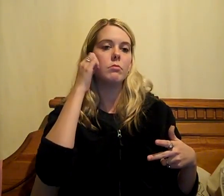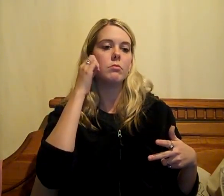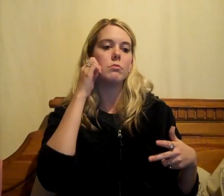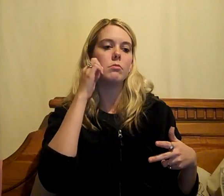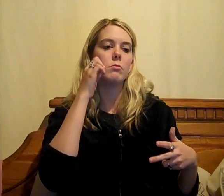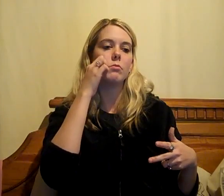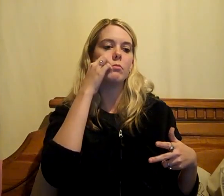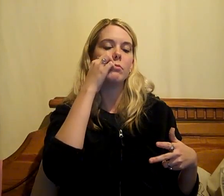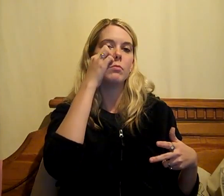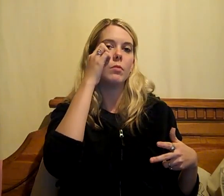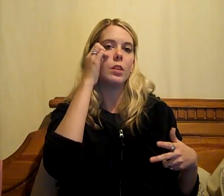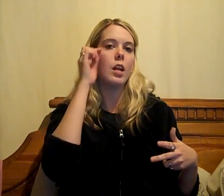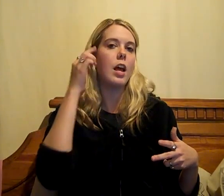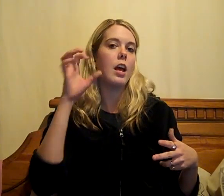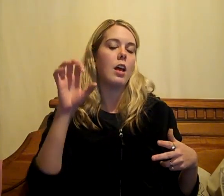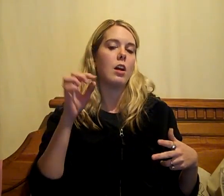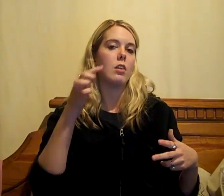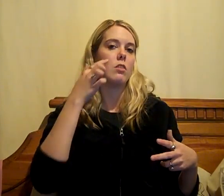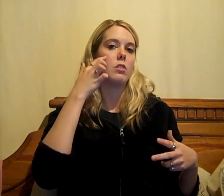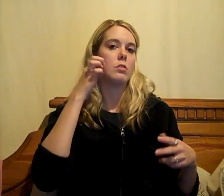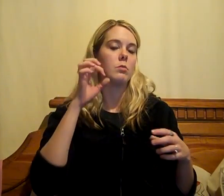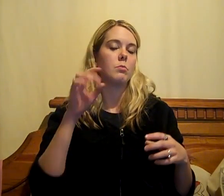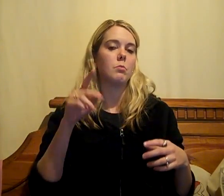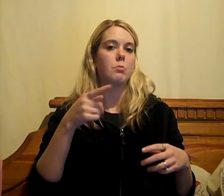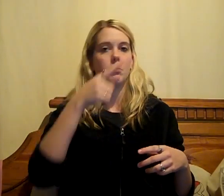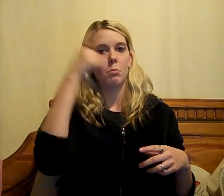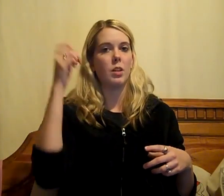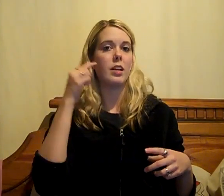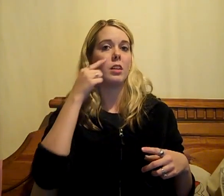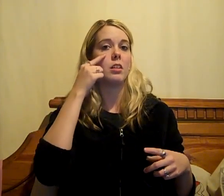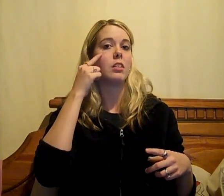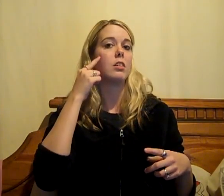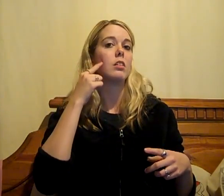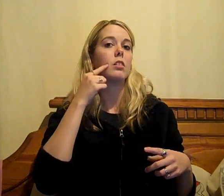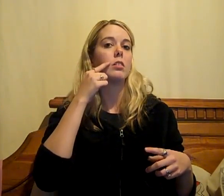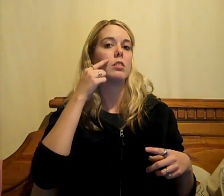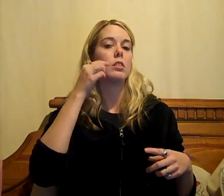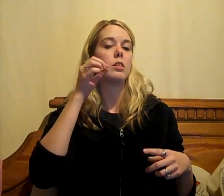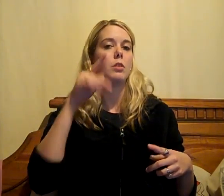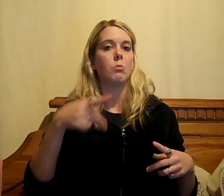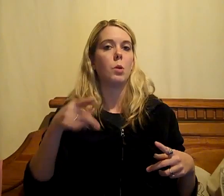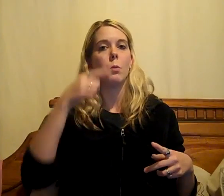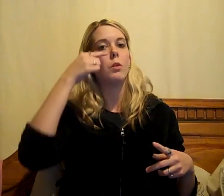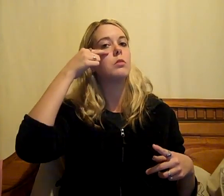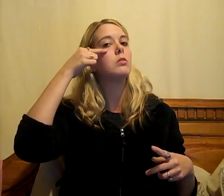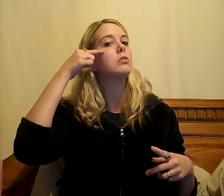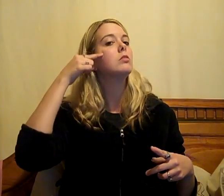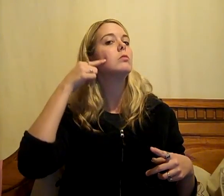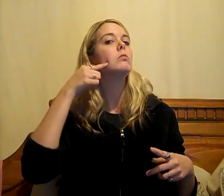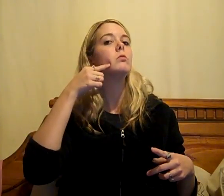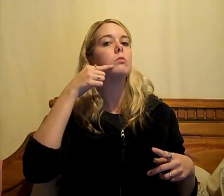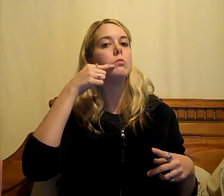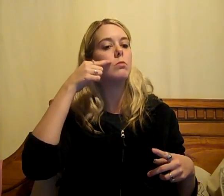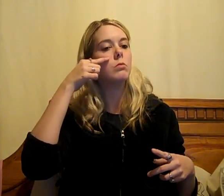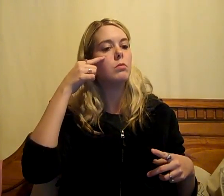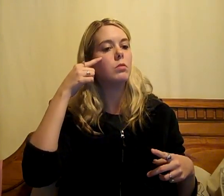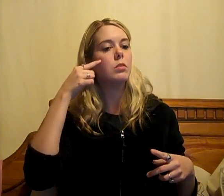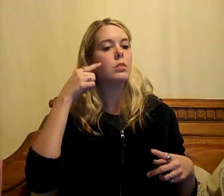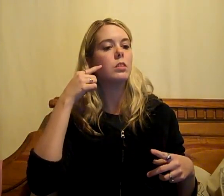this one just outside the black, kind of on the black and just outside of it.